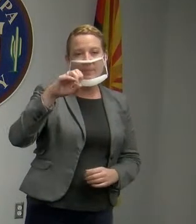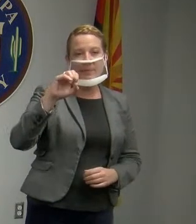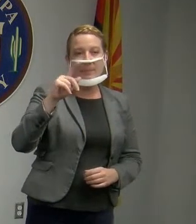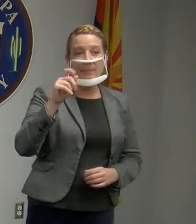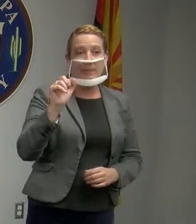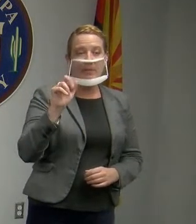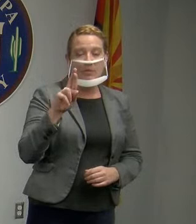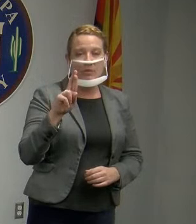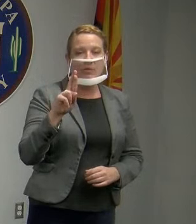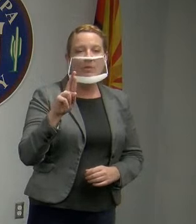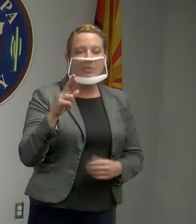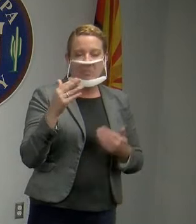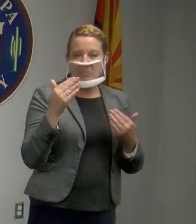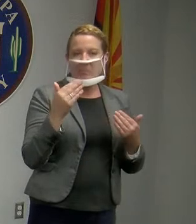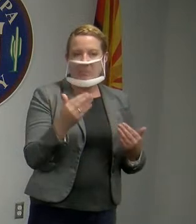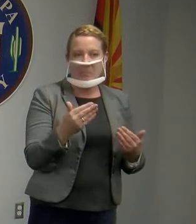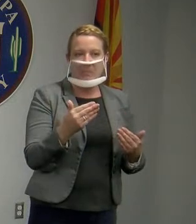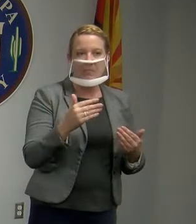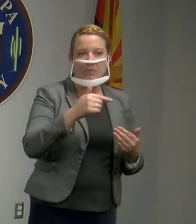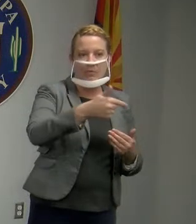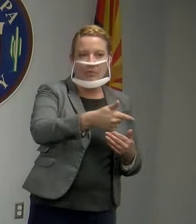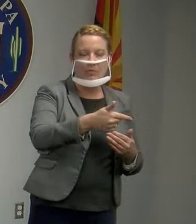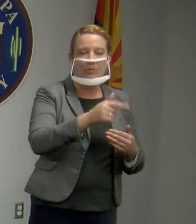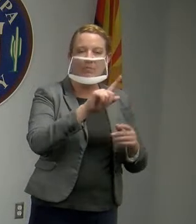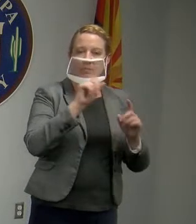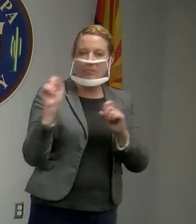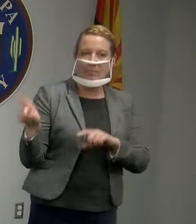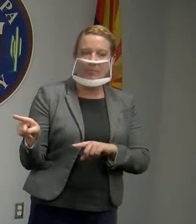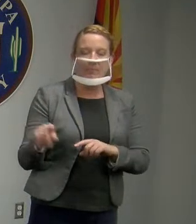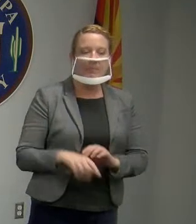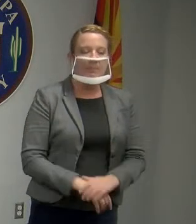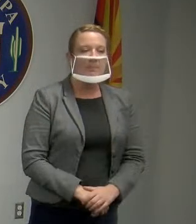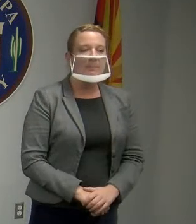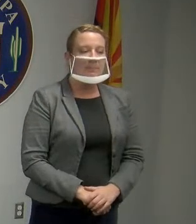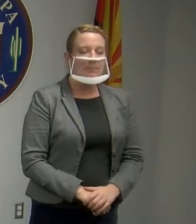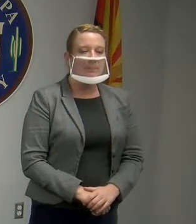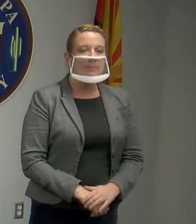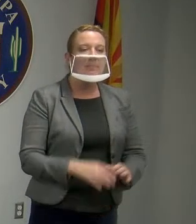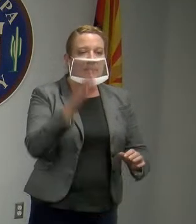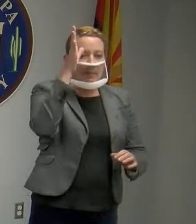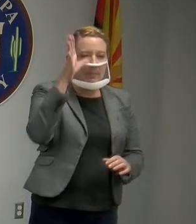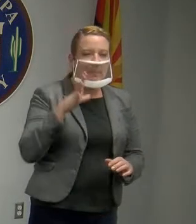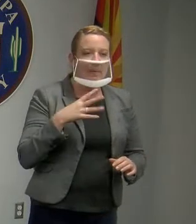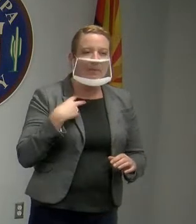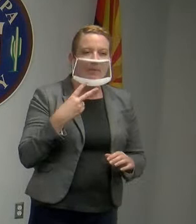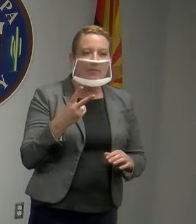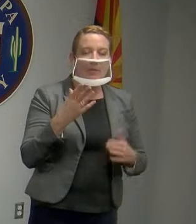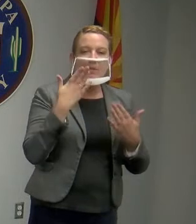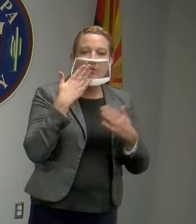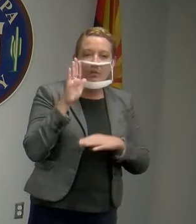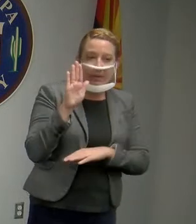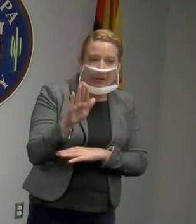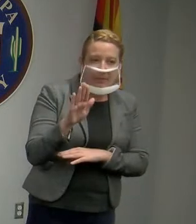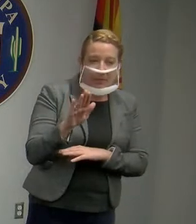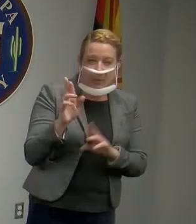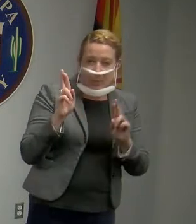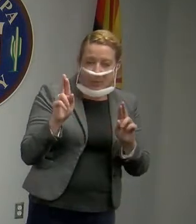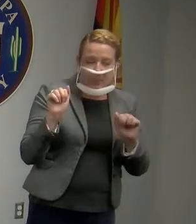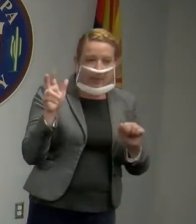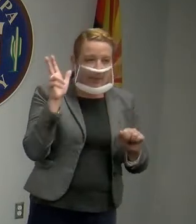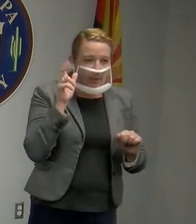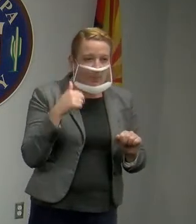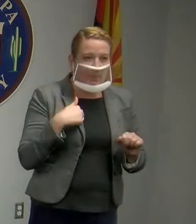Peter, your microphone is self-muted. If you'll unmute, you're ready. Yes, good afternoon, everyone. Hopefully you can hear me. I understand